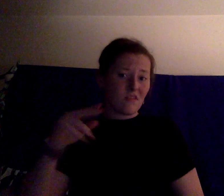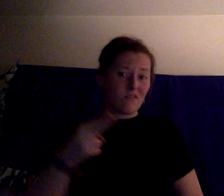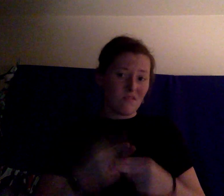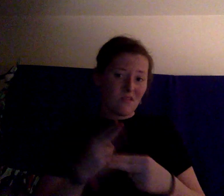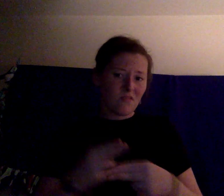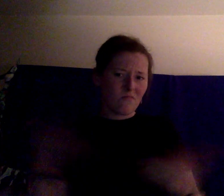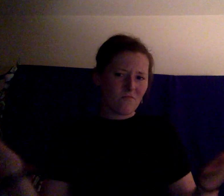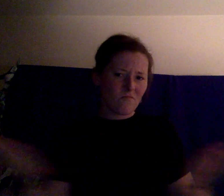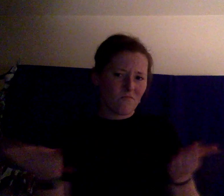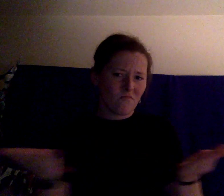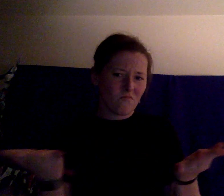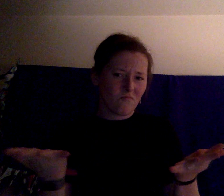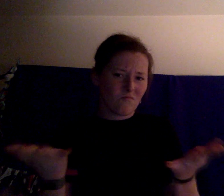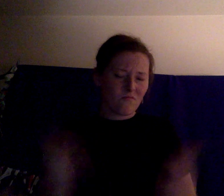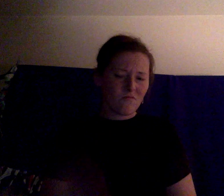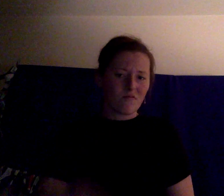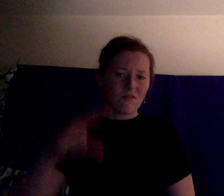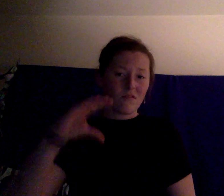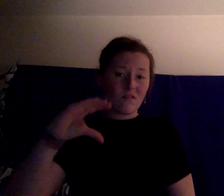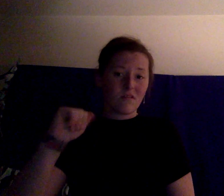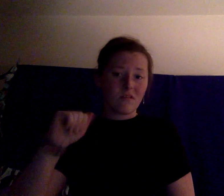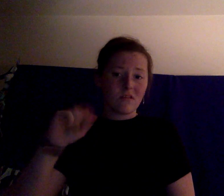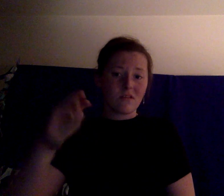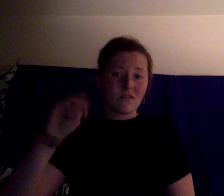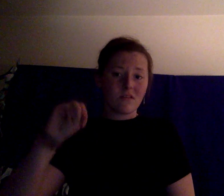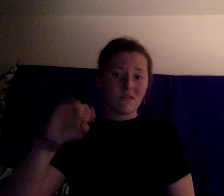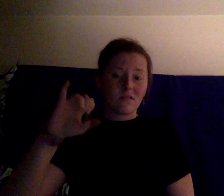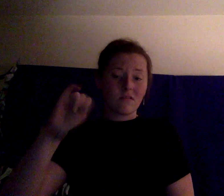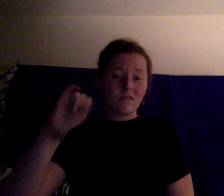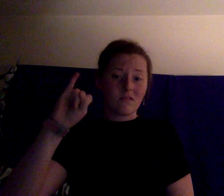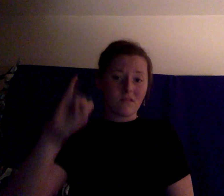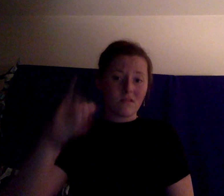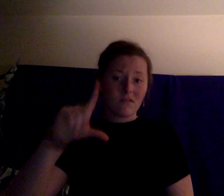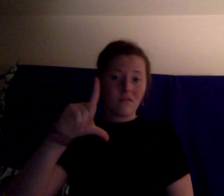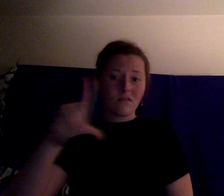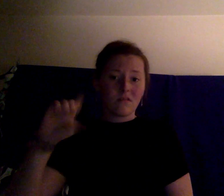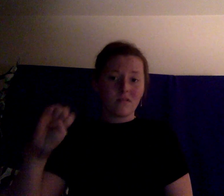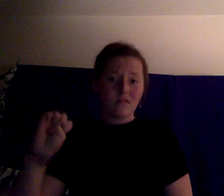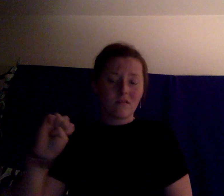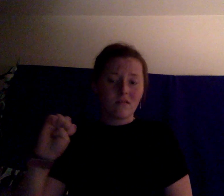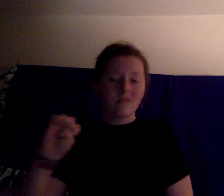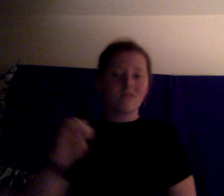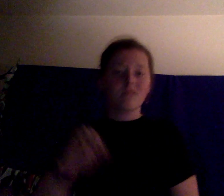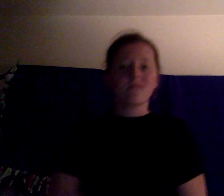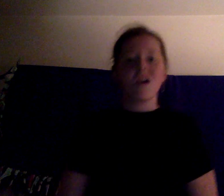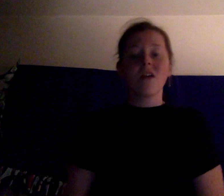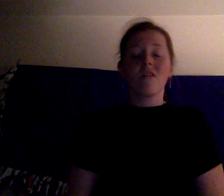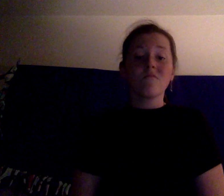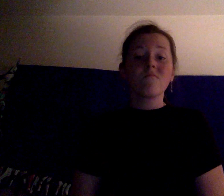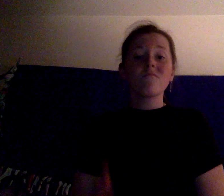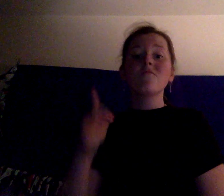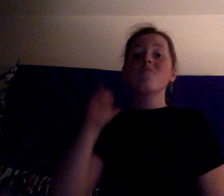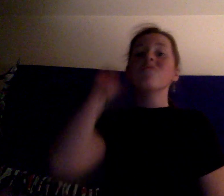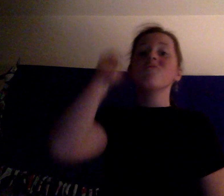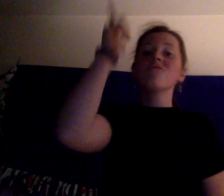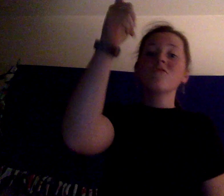mirror, Greg saw a message that interested him. He clicked on the words that said, "Driver